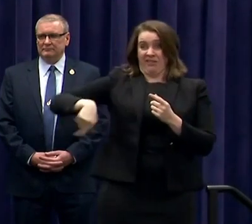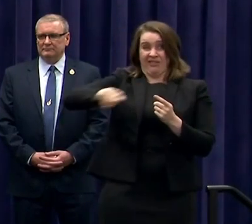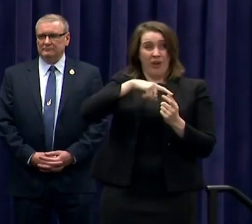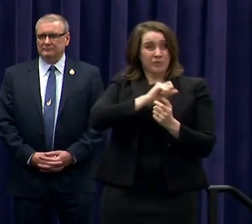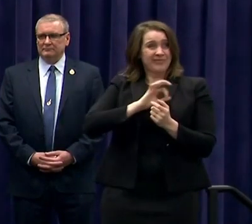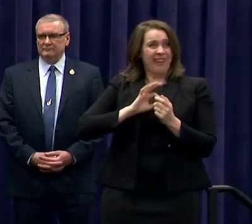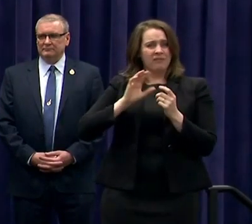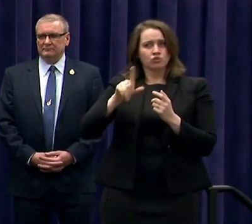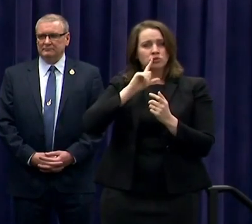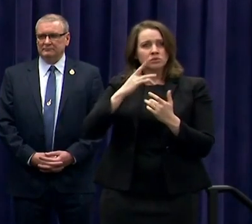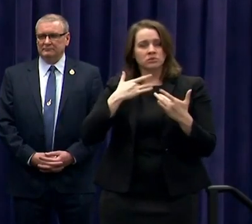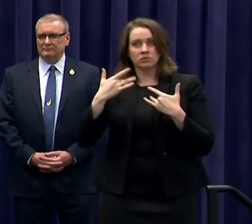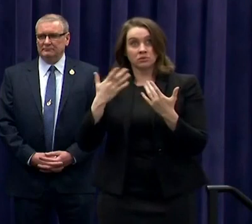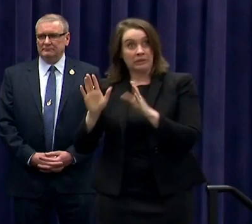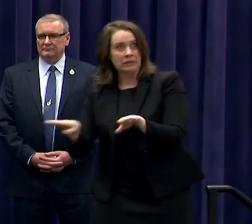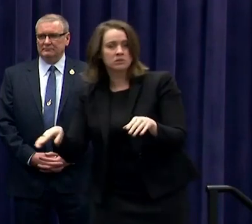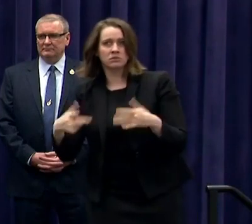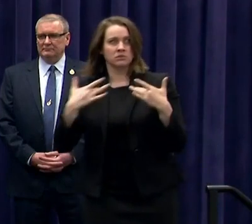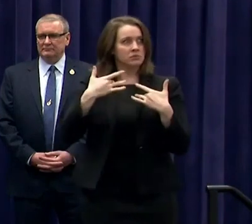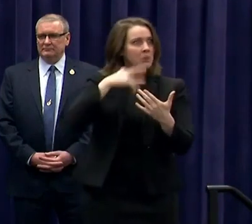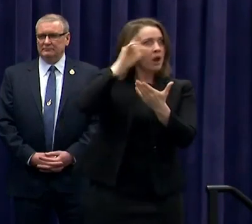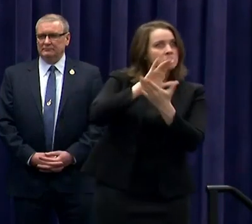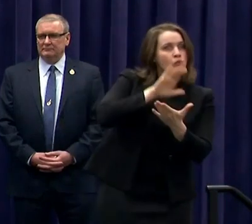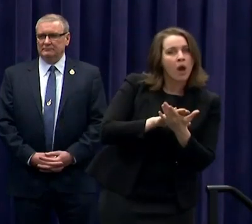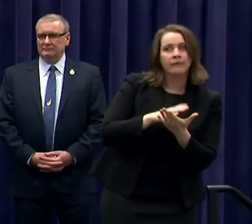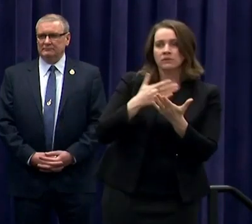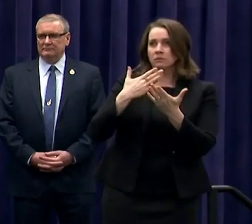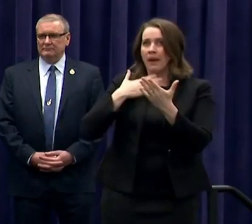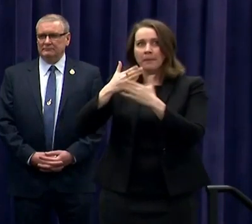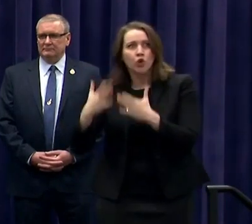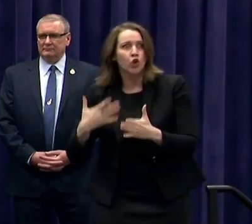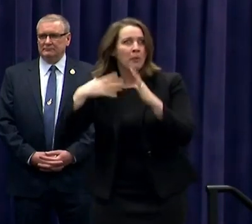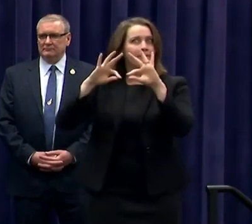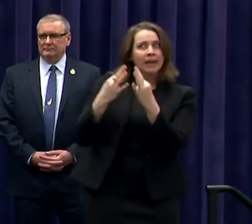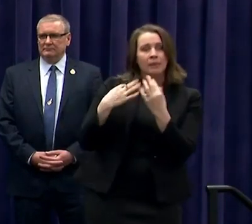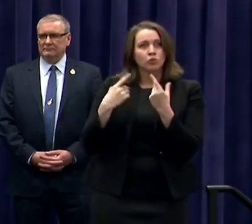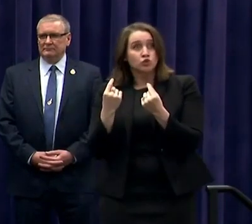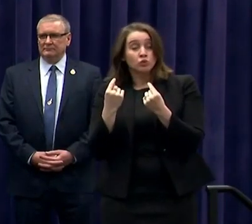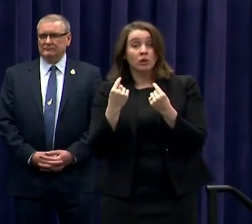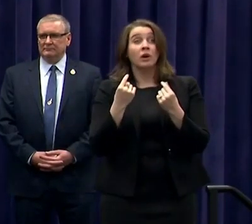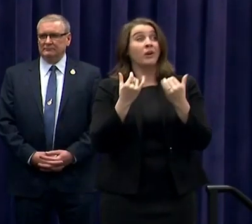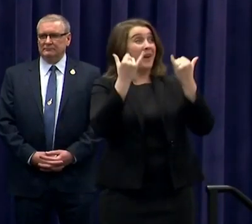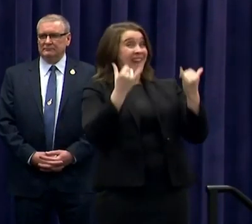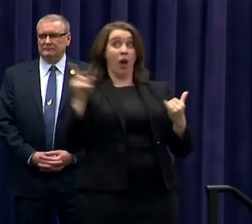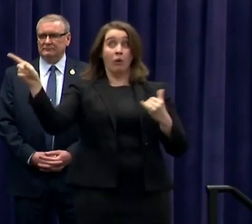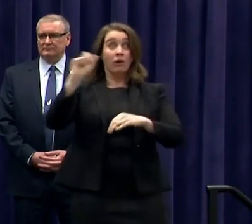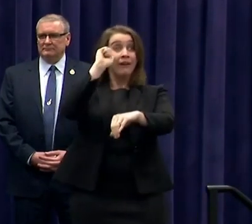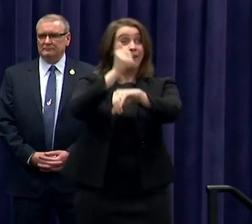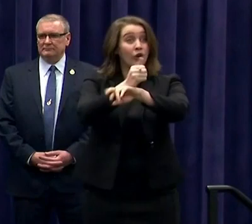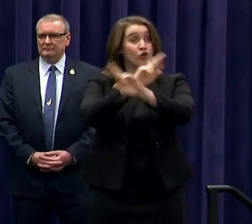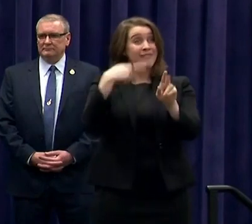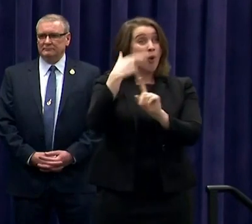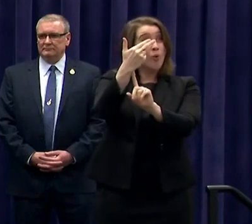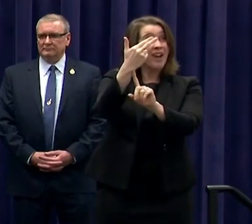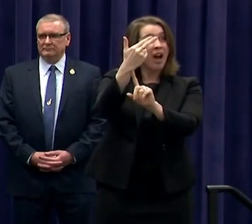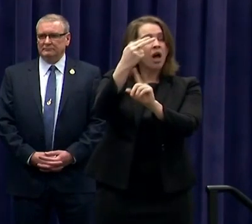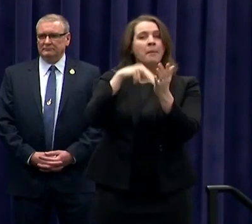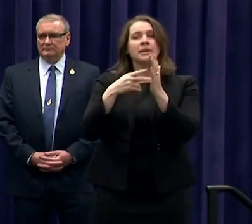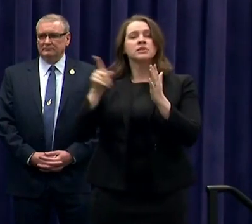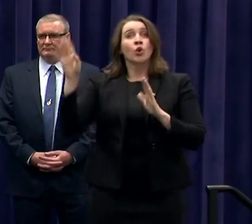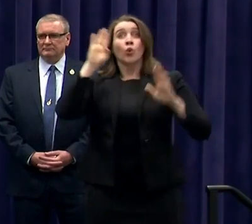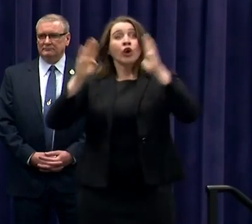about their children. And so with this hotel in place, it is one thing less that they have to worry about. Our members